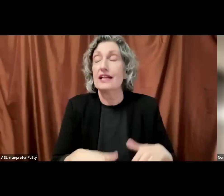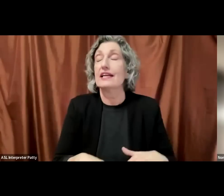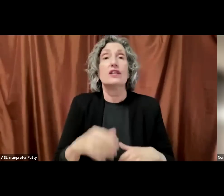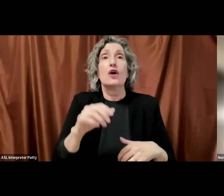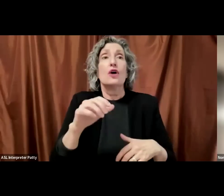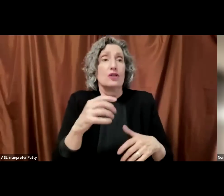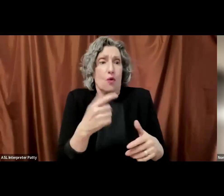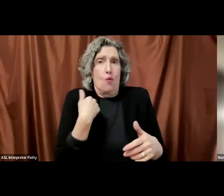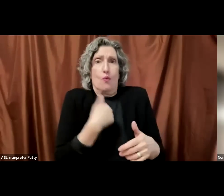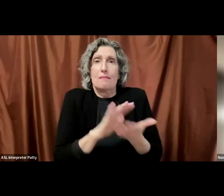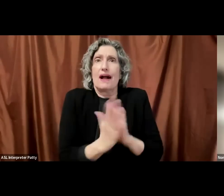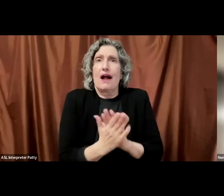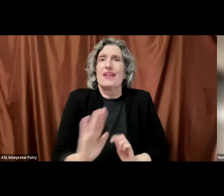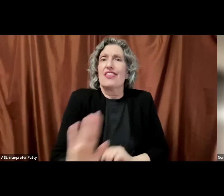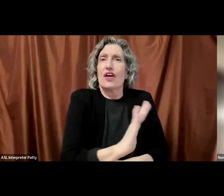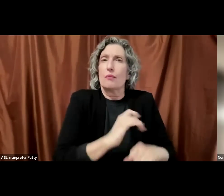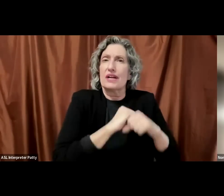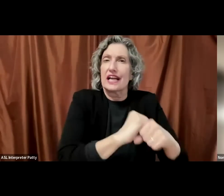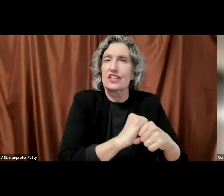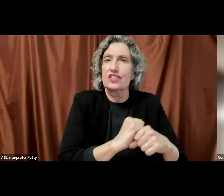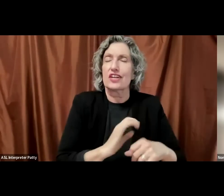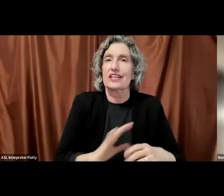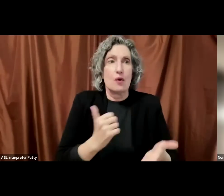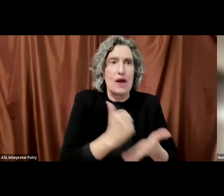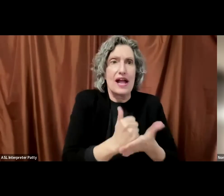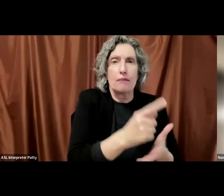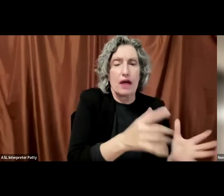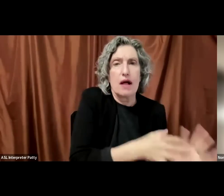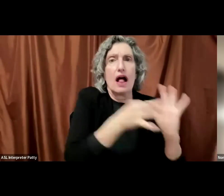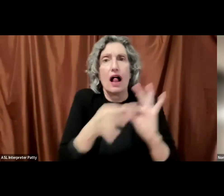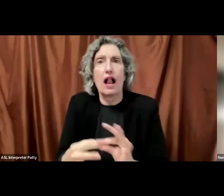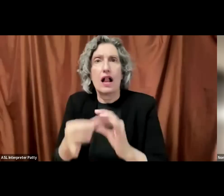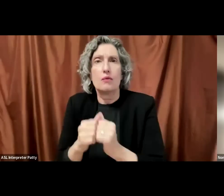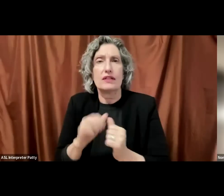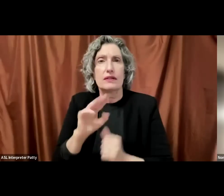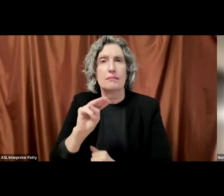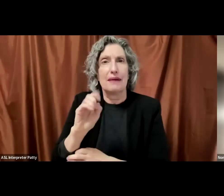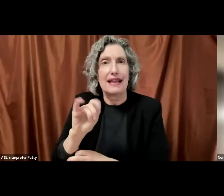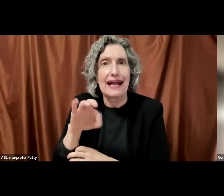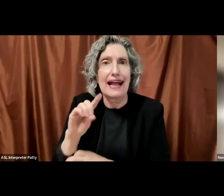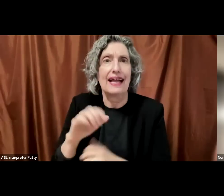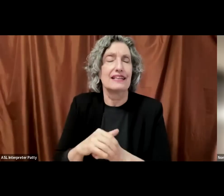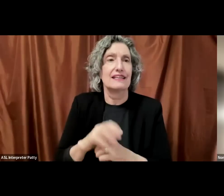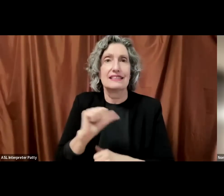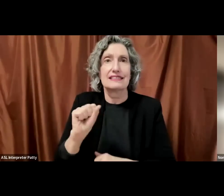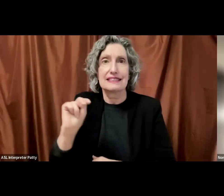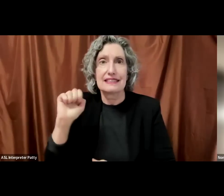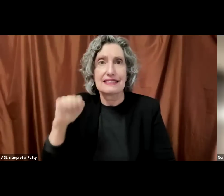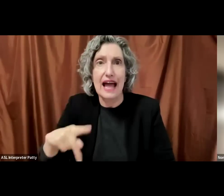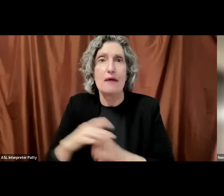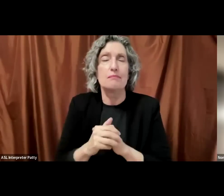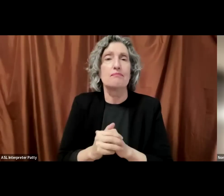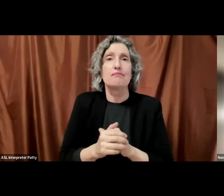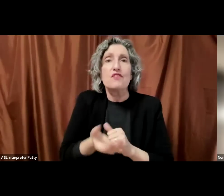to safety net programs such as Medicaid, nutrition benefits like SNAP and school meals, and cash benefits